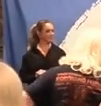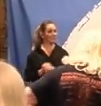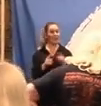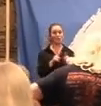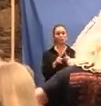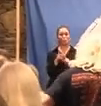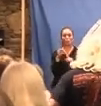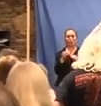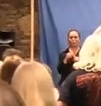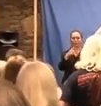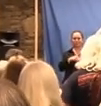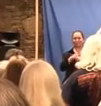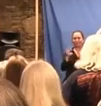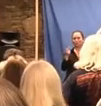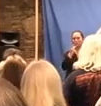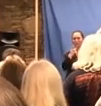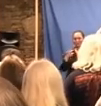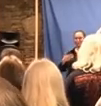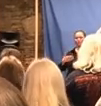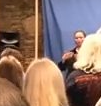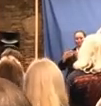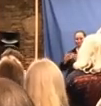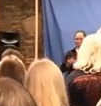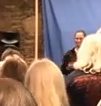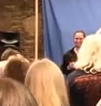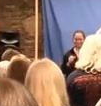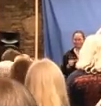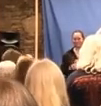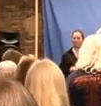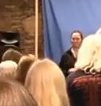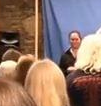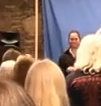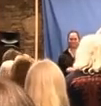Also one more time for Cameron for carrying what she did.